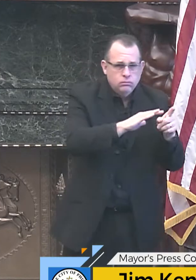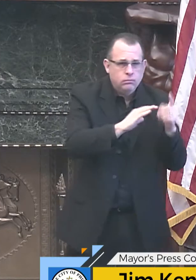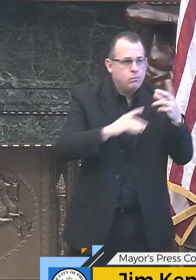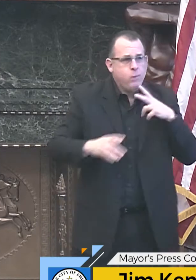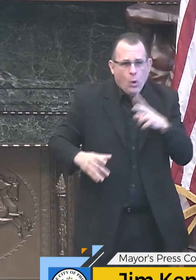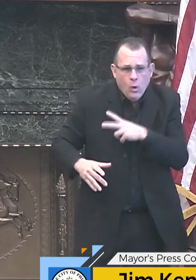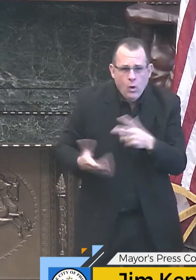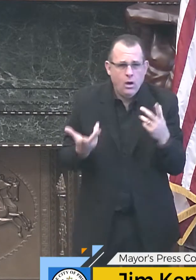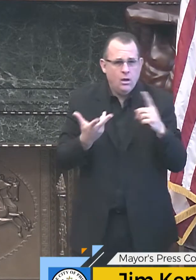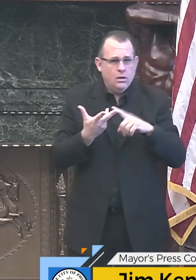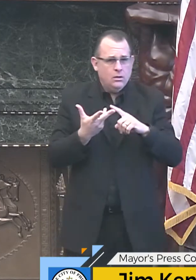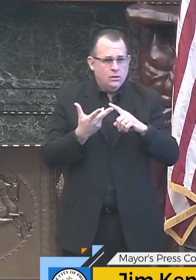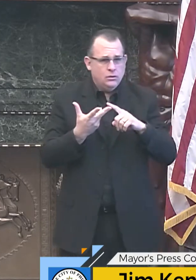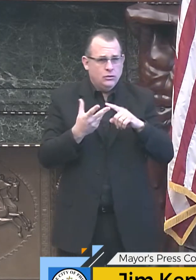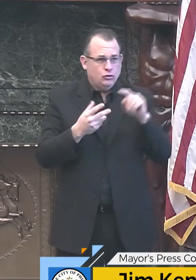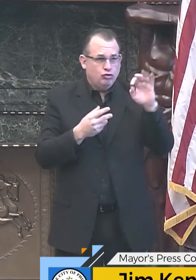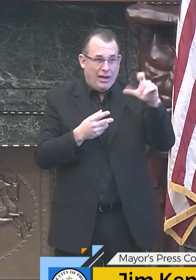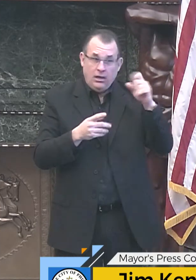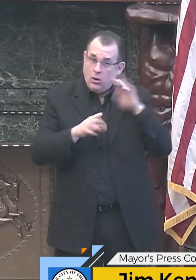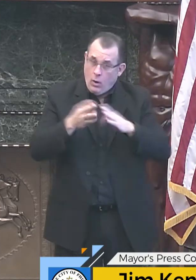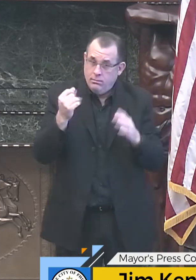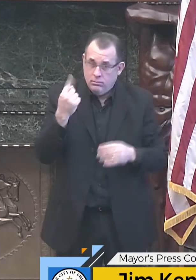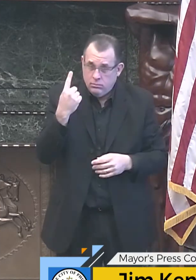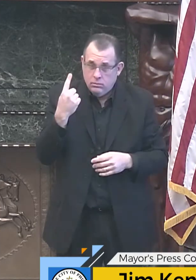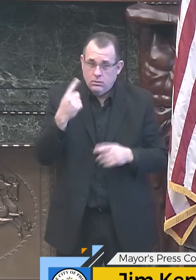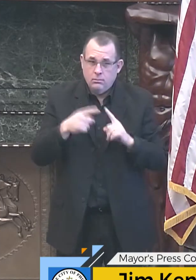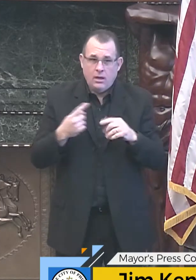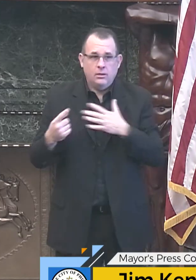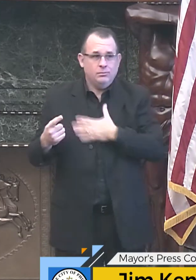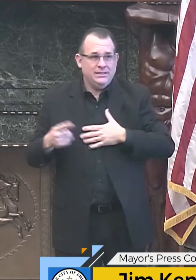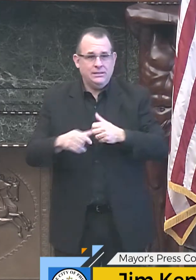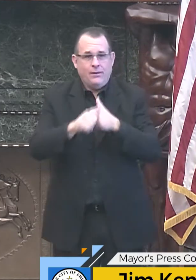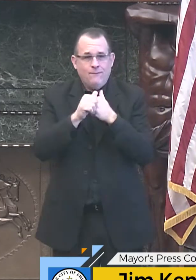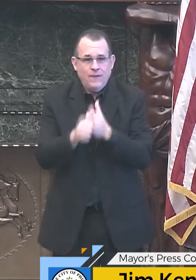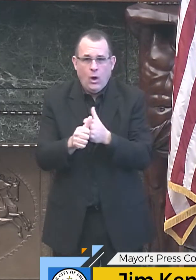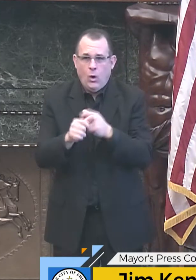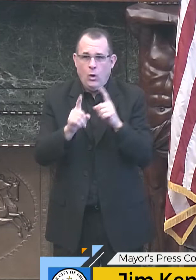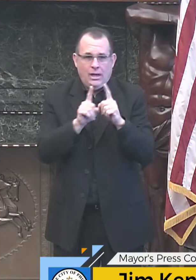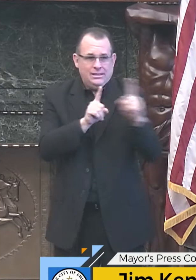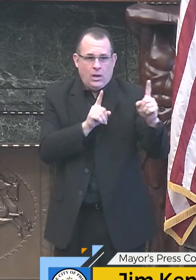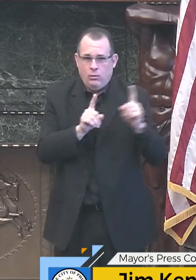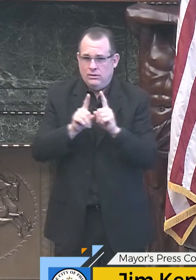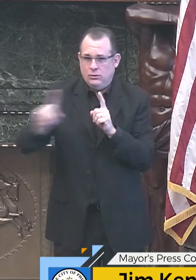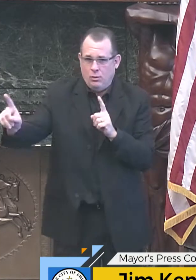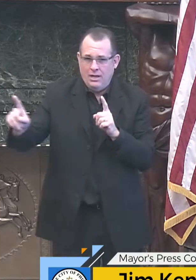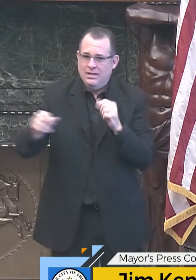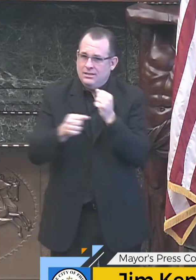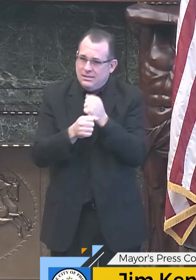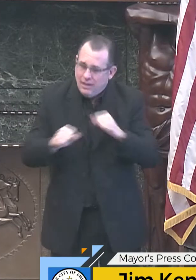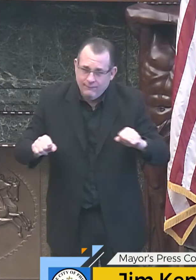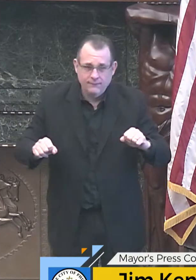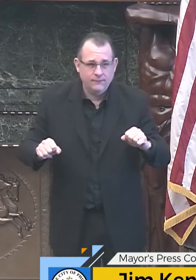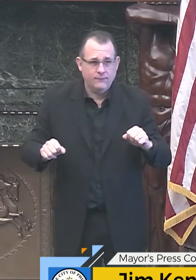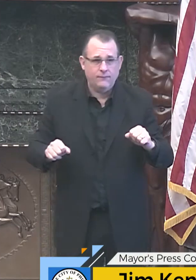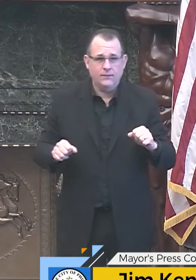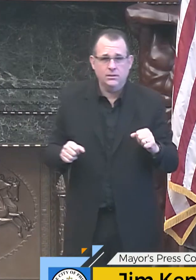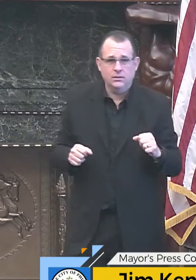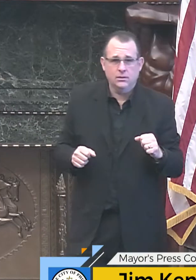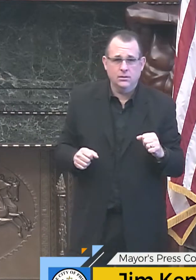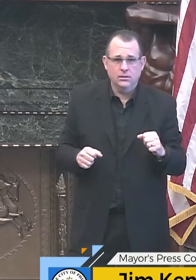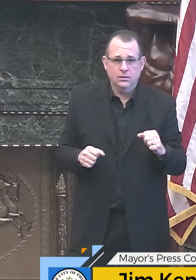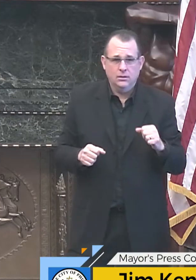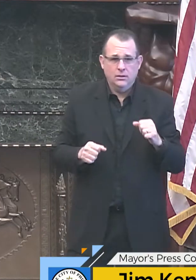open. We urge everyone to do their part to follow the critical social distancing safety guidance shared by the Department of Public